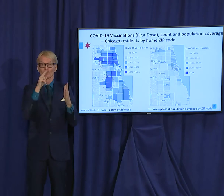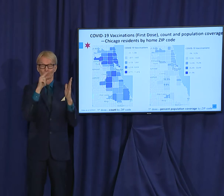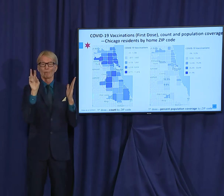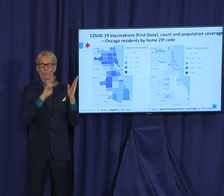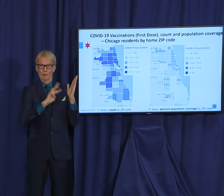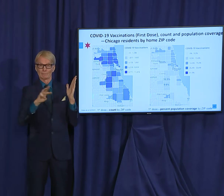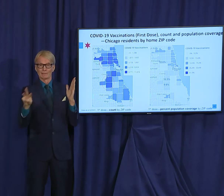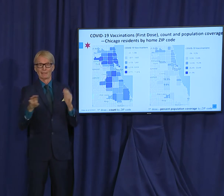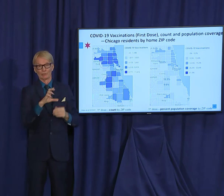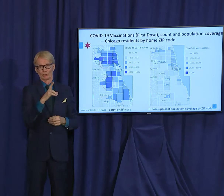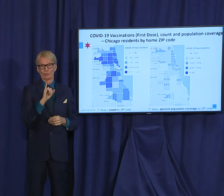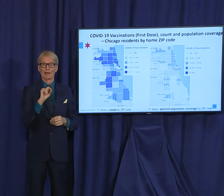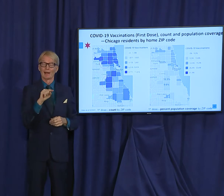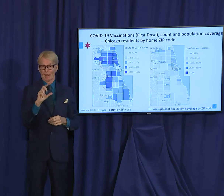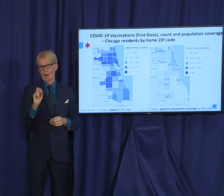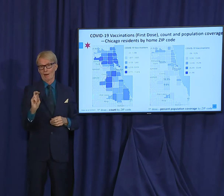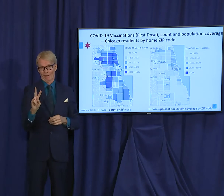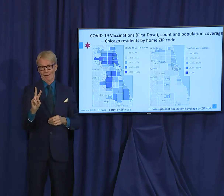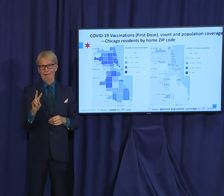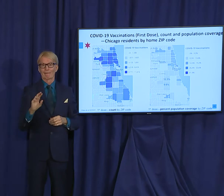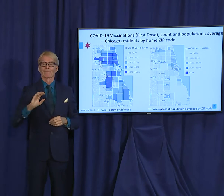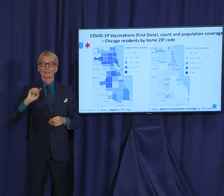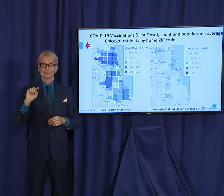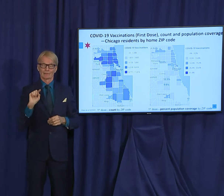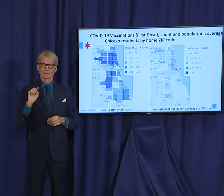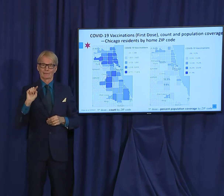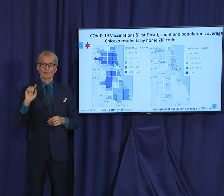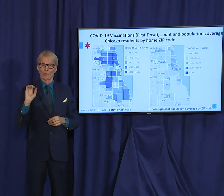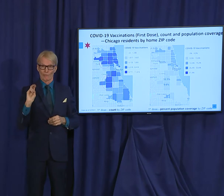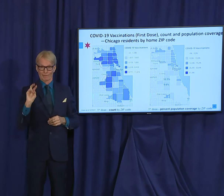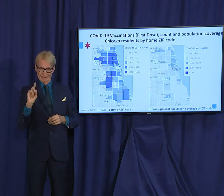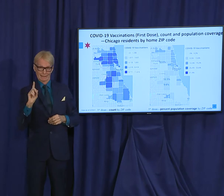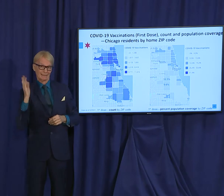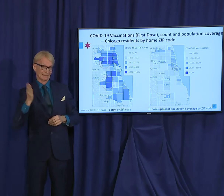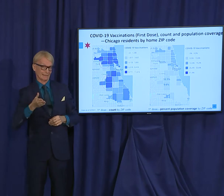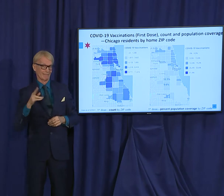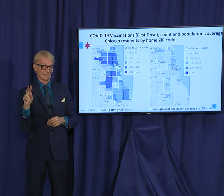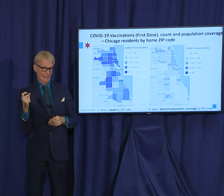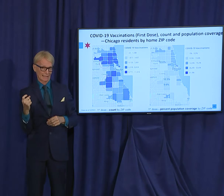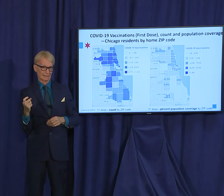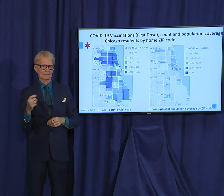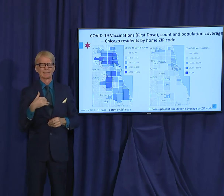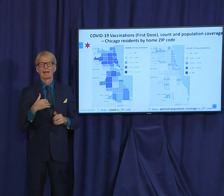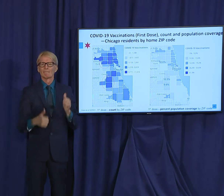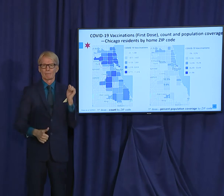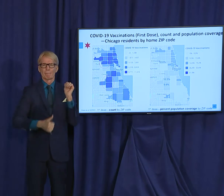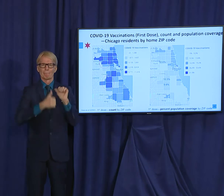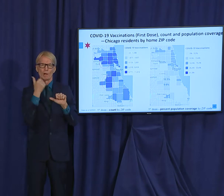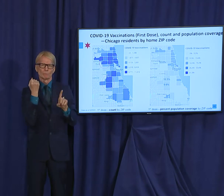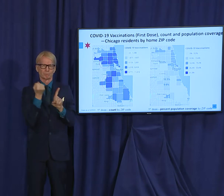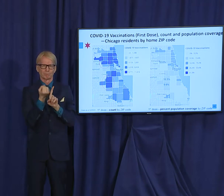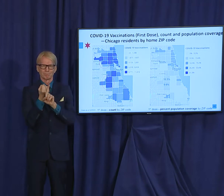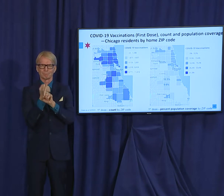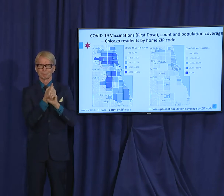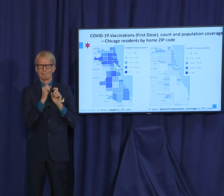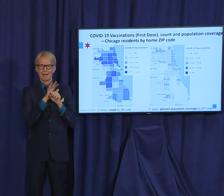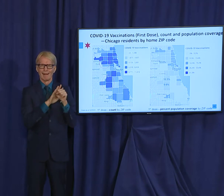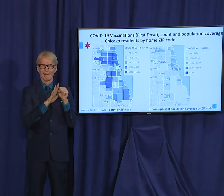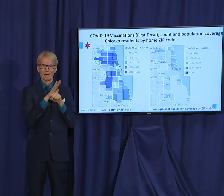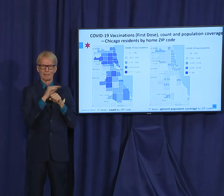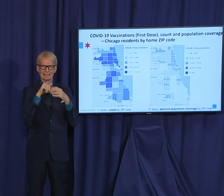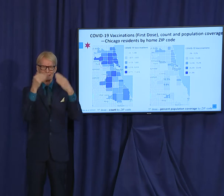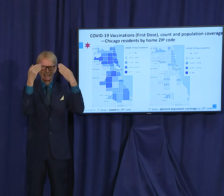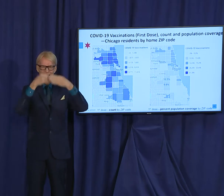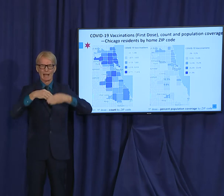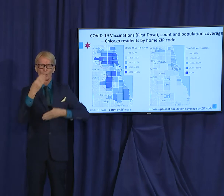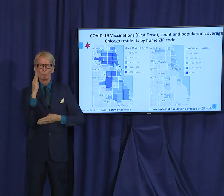website, chi.gov/covidvax, for more data. But you can see on the maps here, we've got some of our hardest hit parts of Chicago now in those